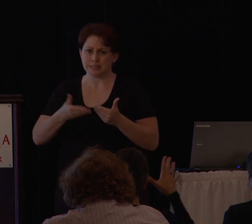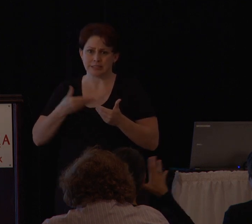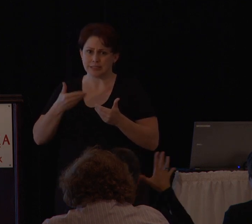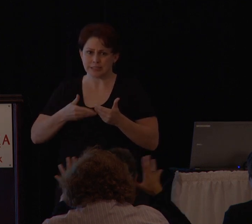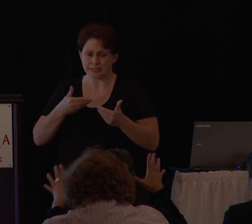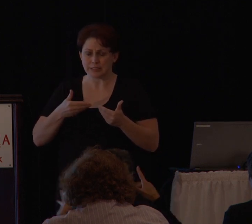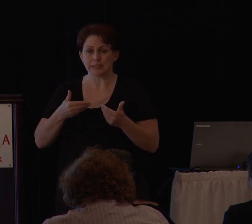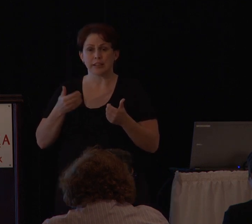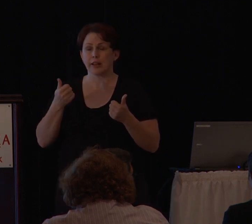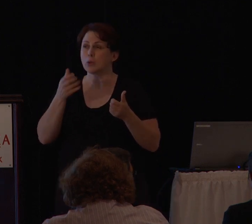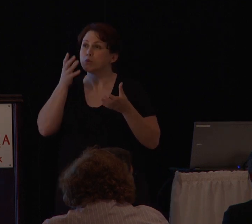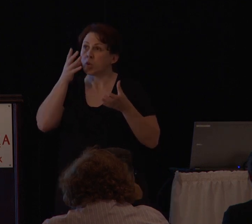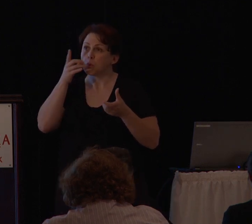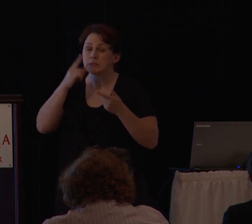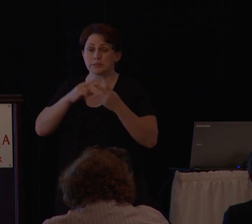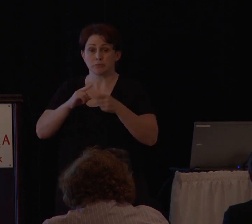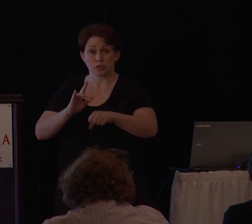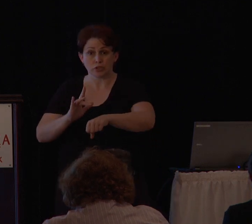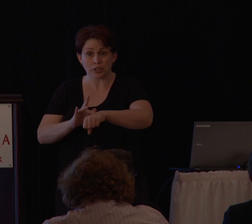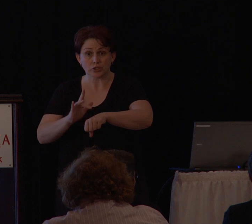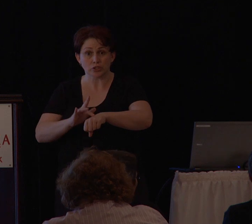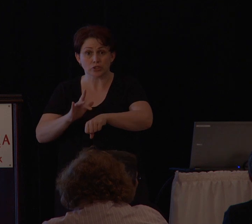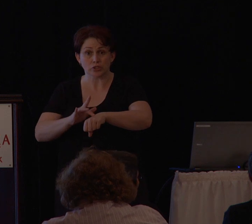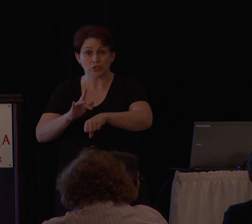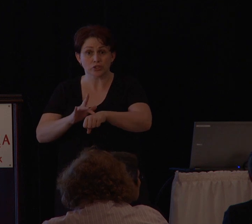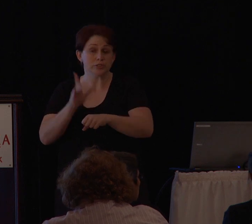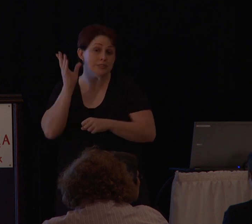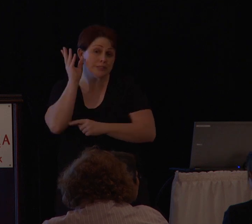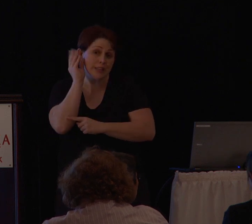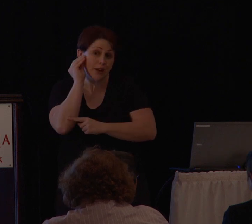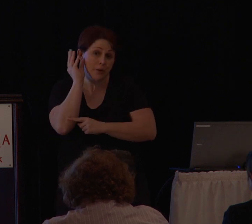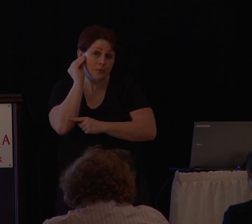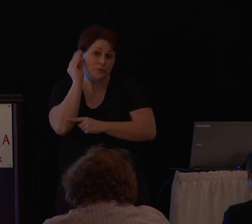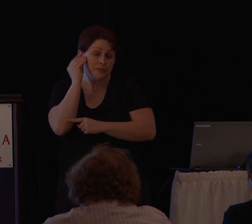Also touch and sound, like fire drills,